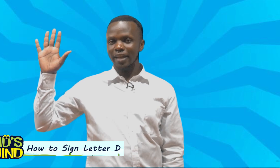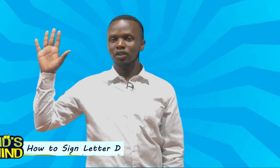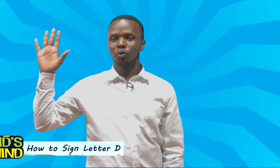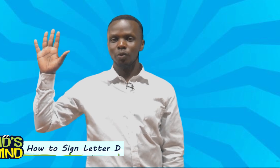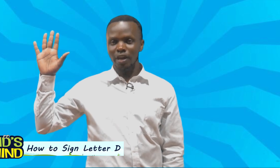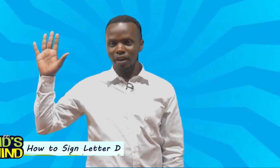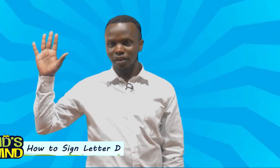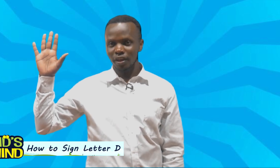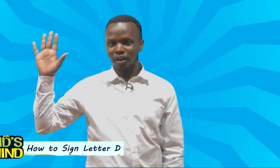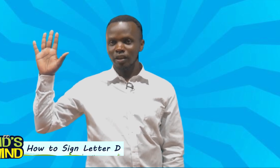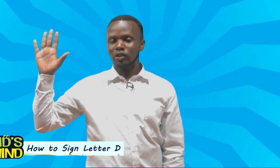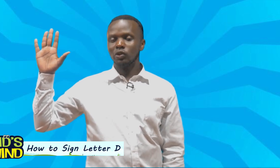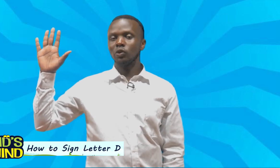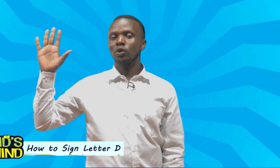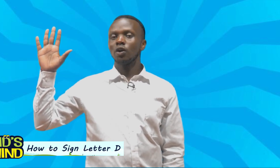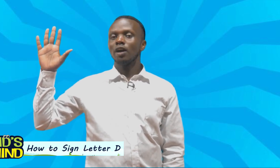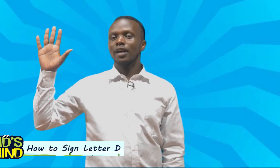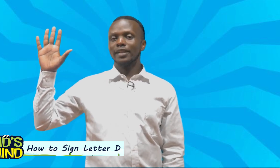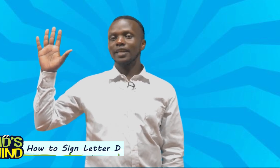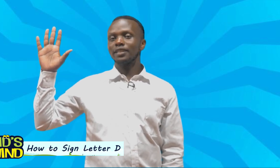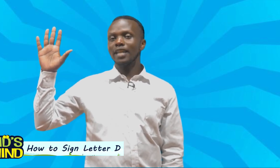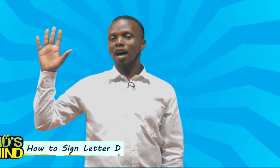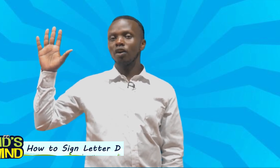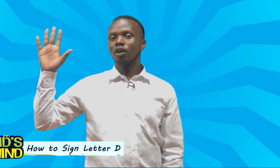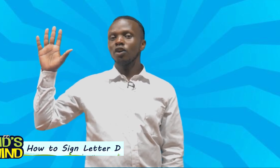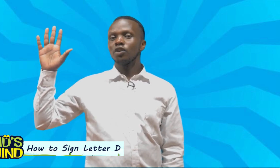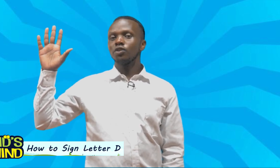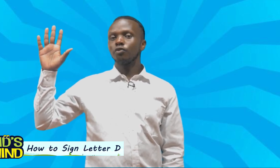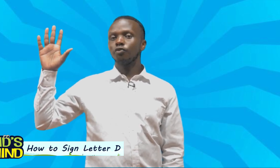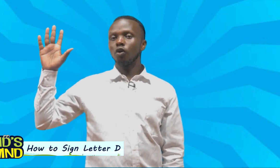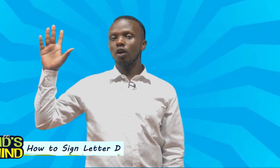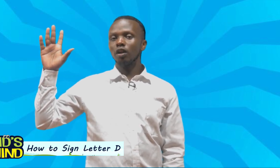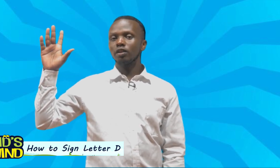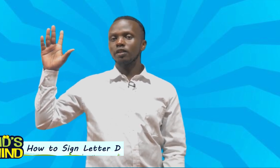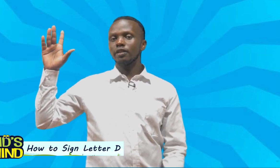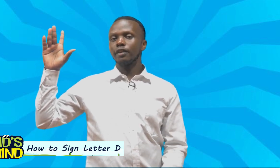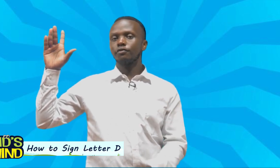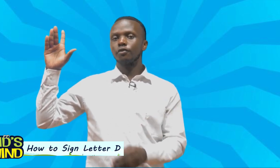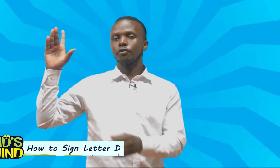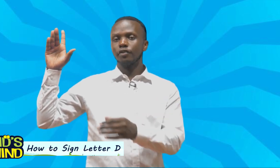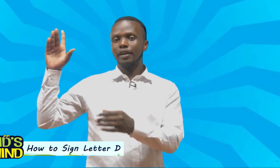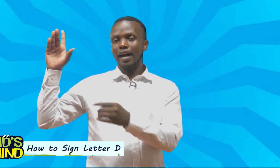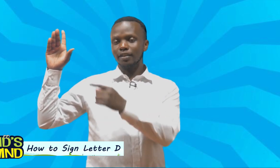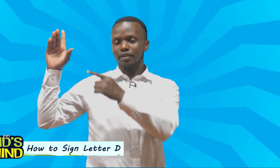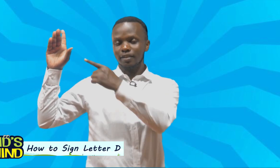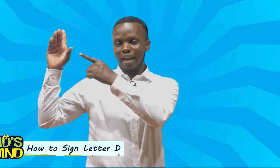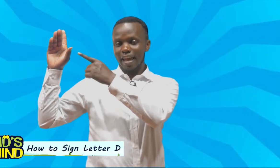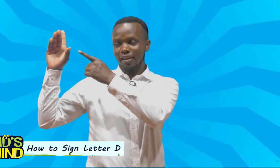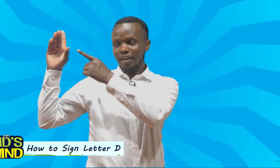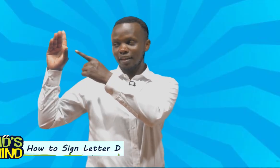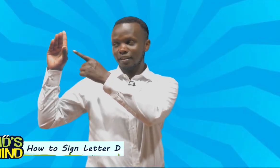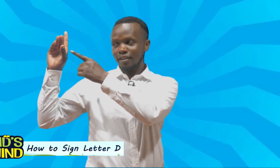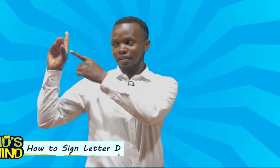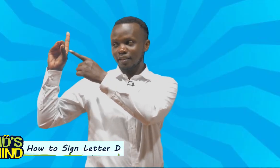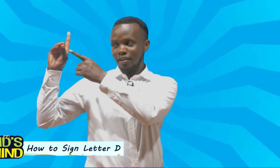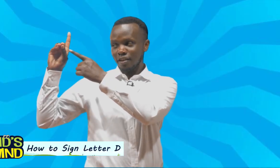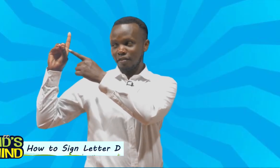write with. So, right now, you fold the 4 fingers like this, if you